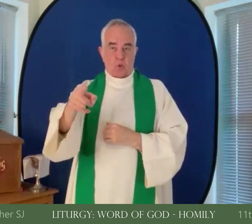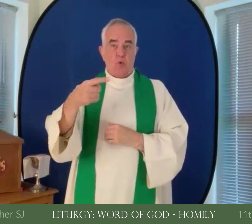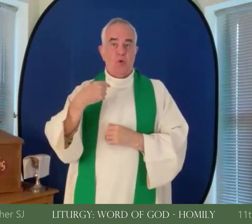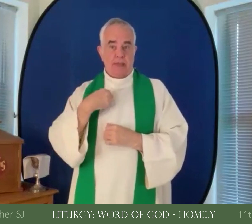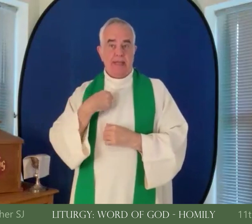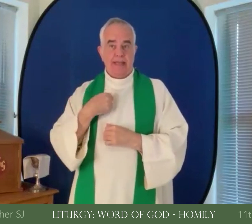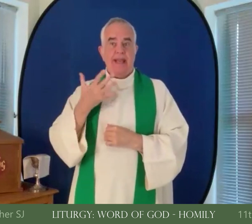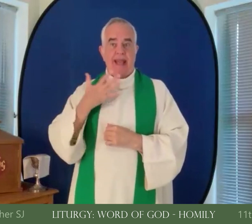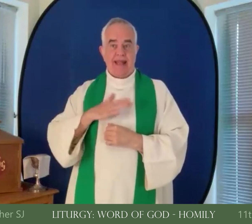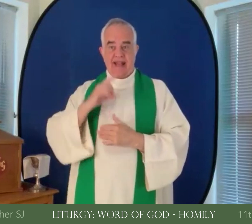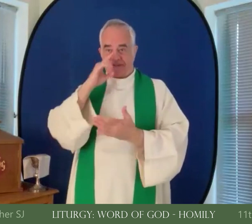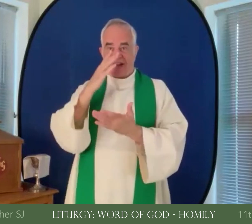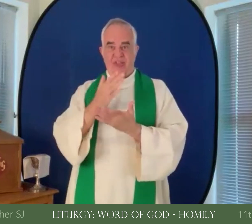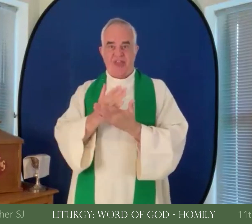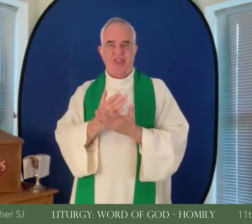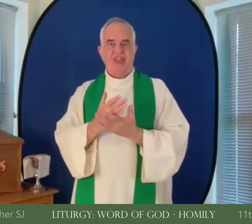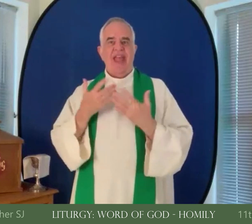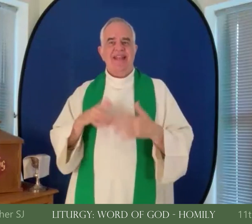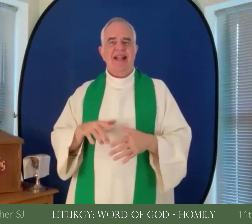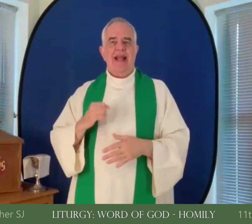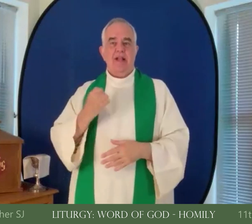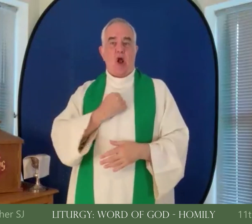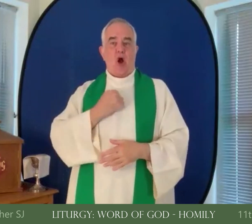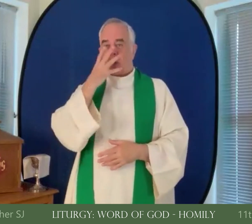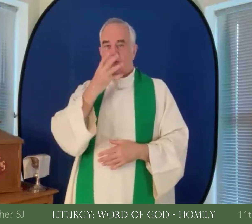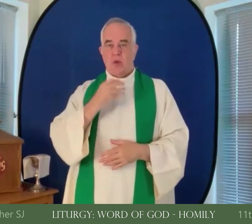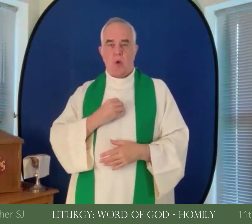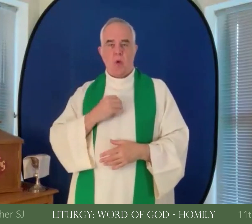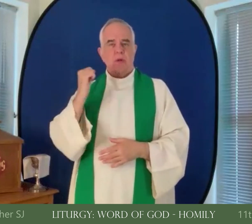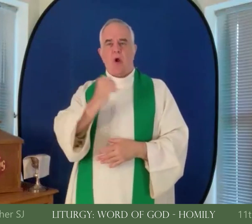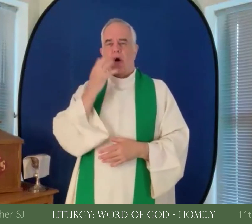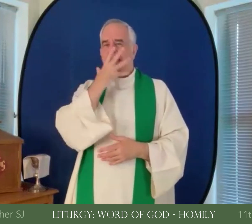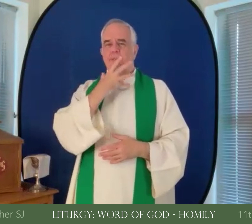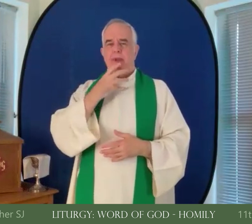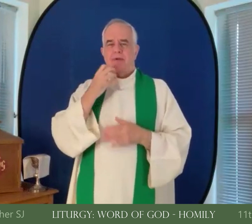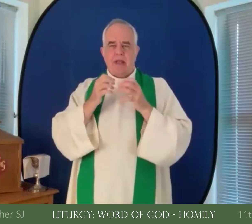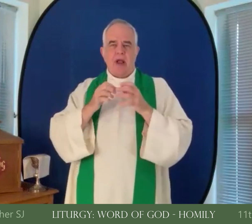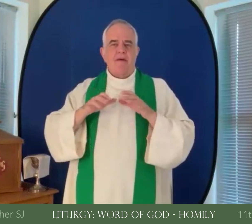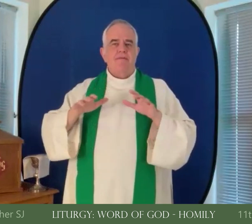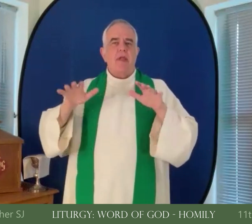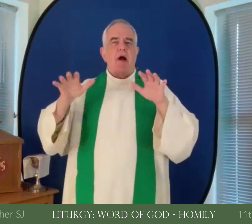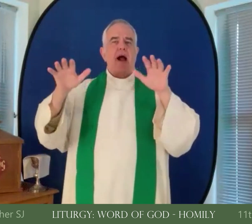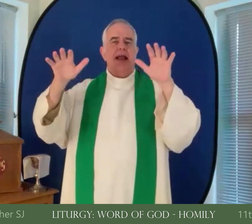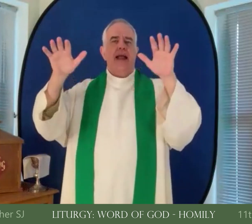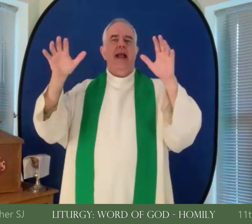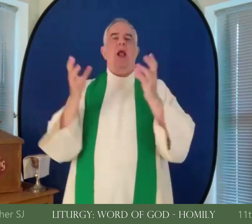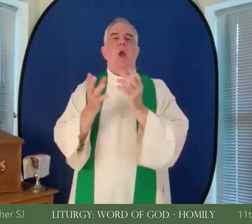You and me, we both let our souls, our spirit fly